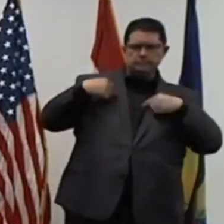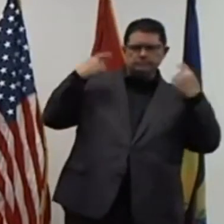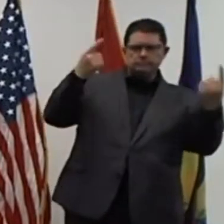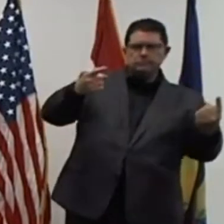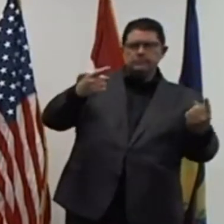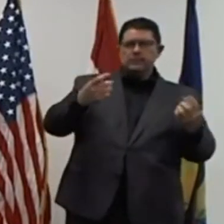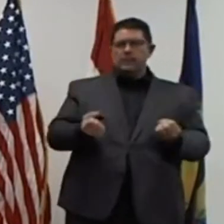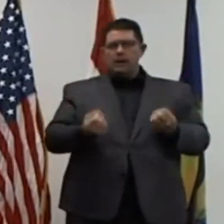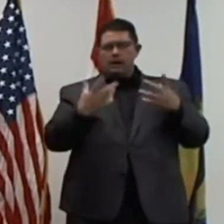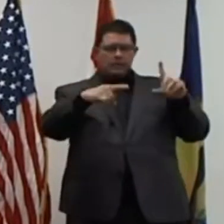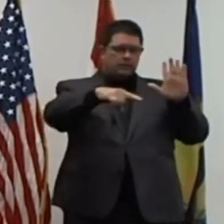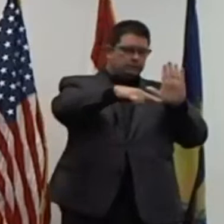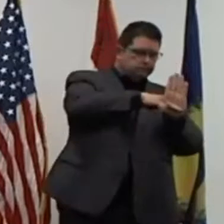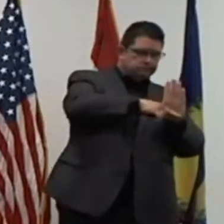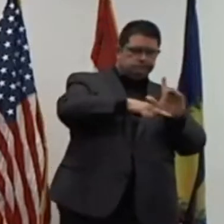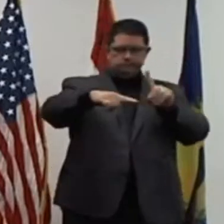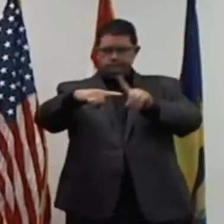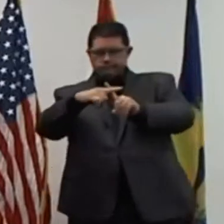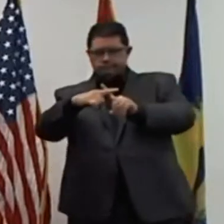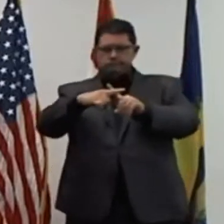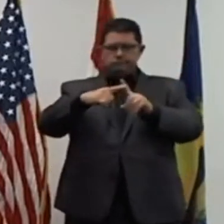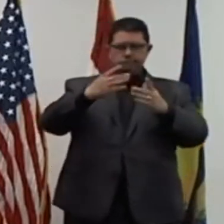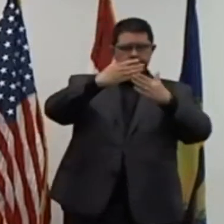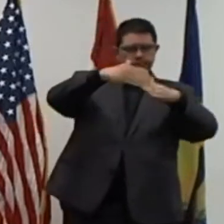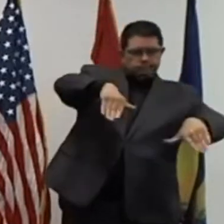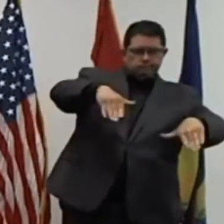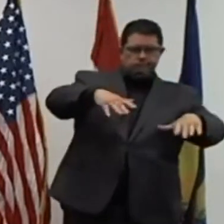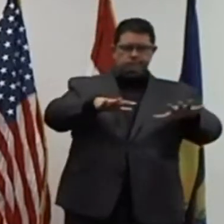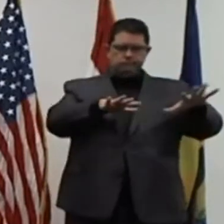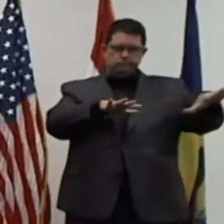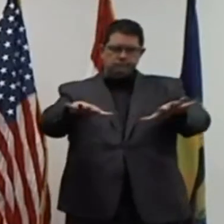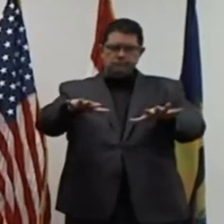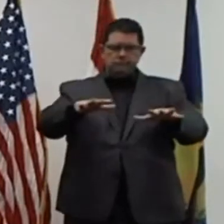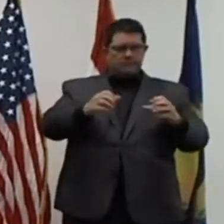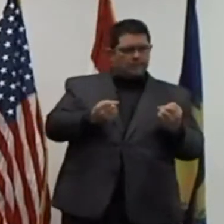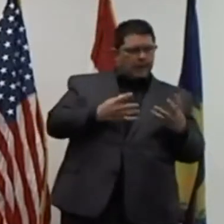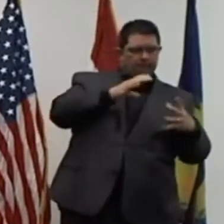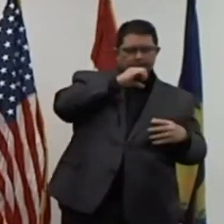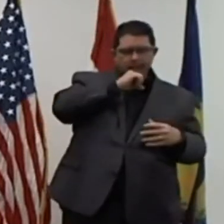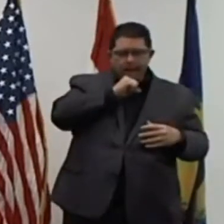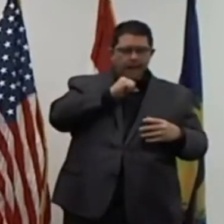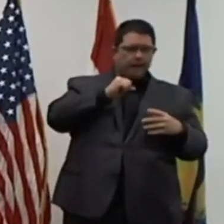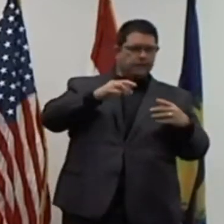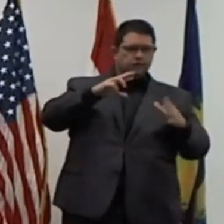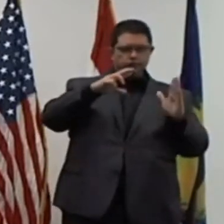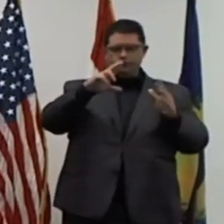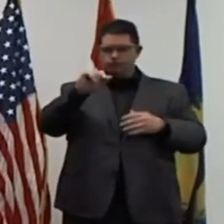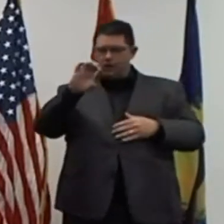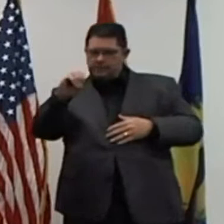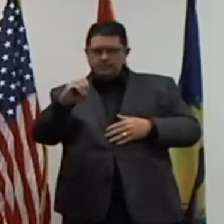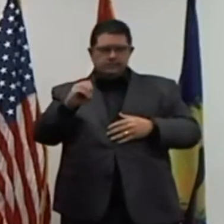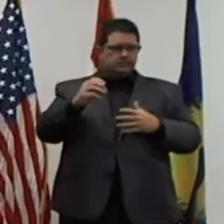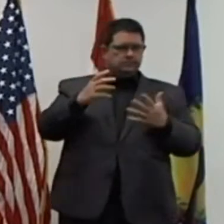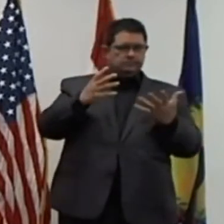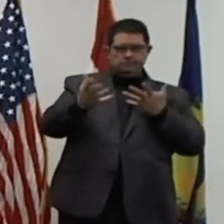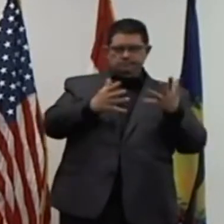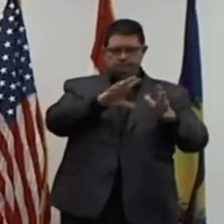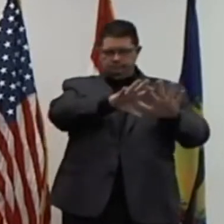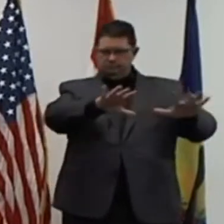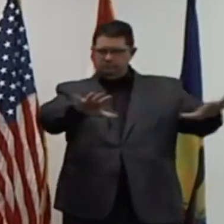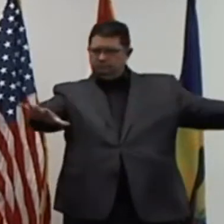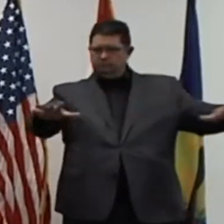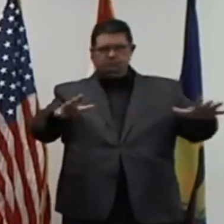those tests that are positive, and the breakdown of those tests by age, by race, and by sex. This